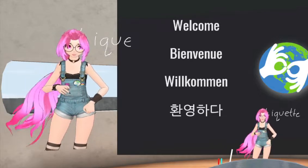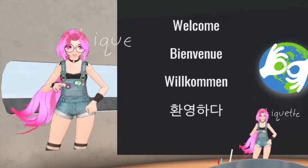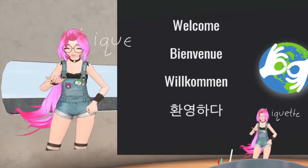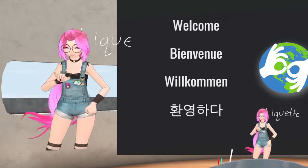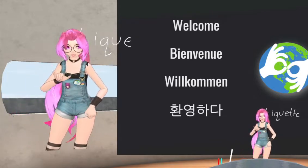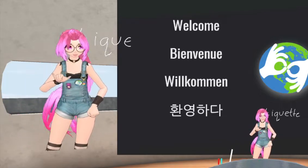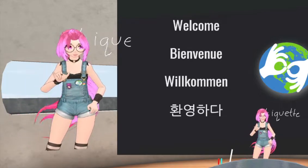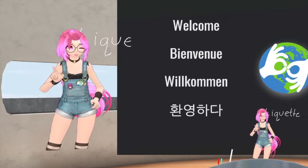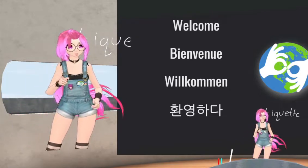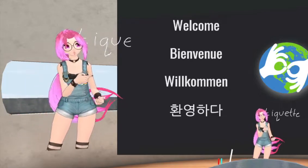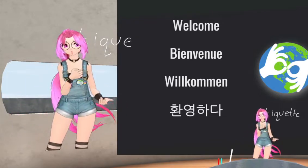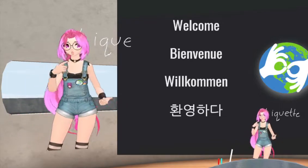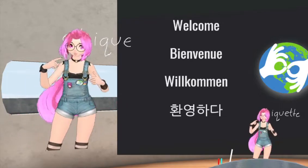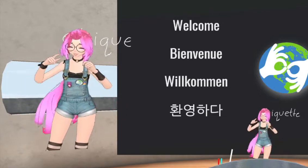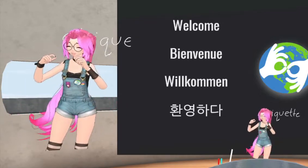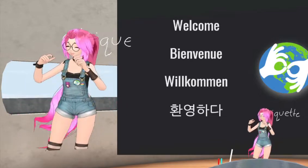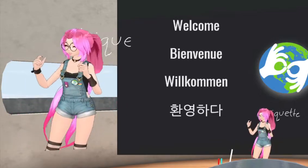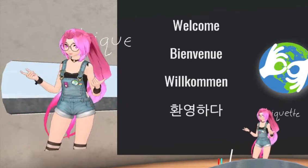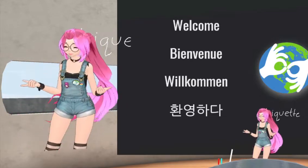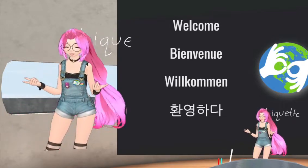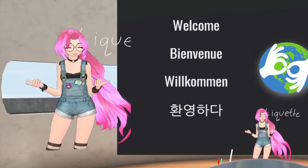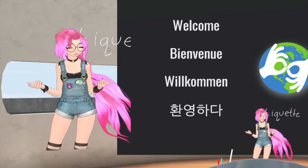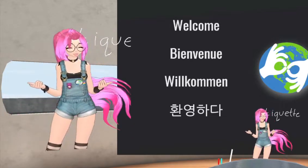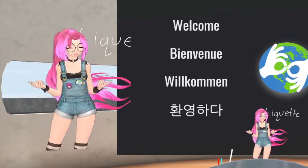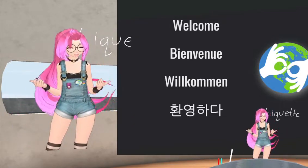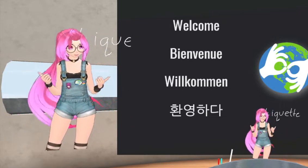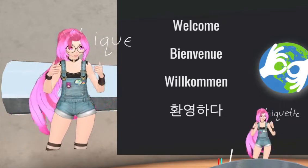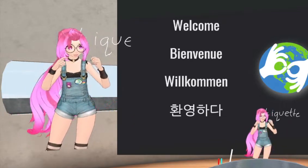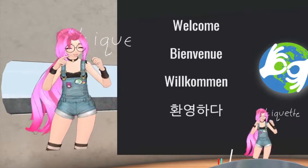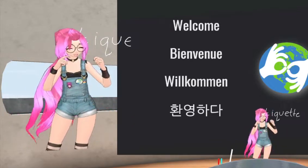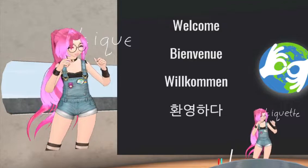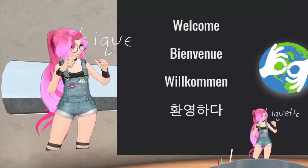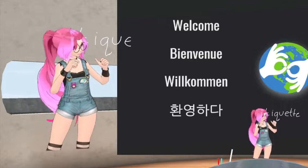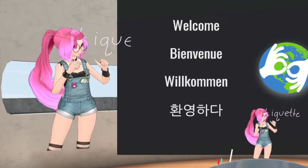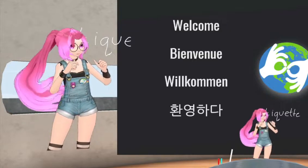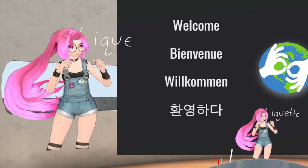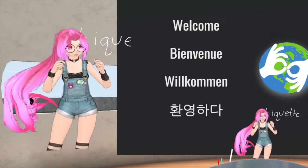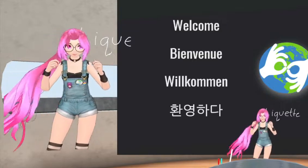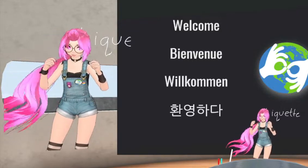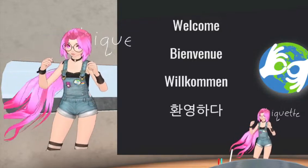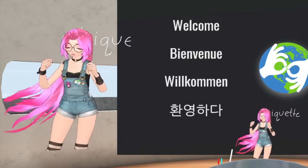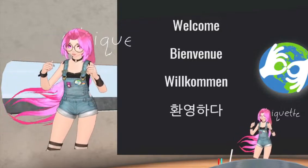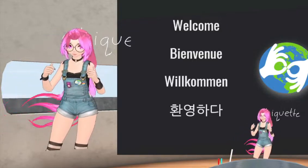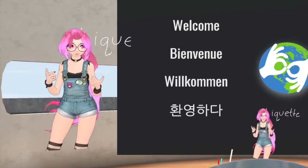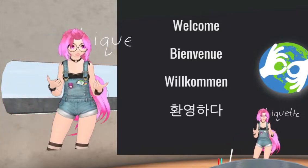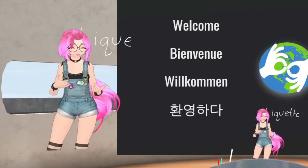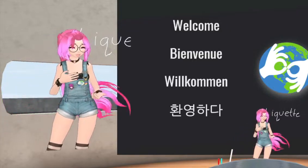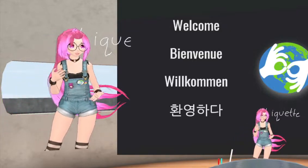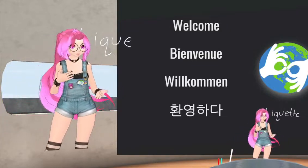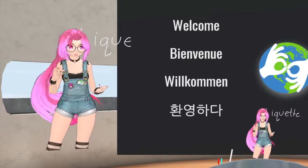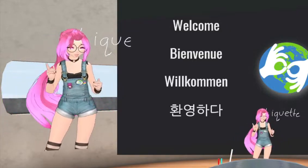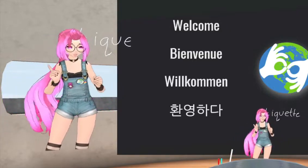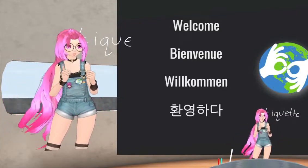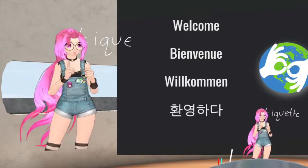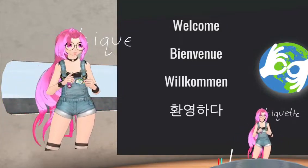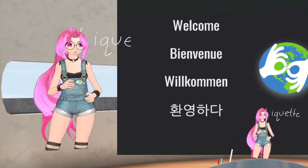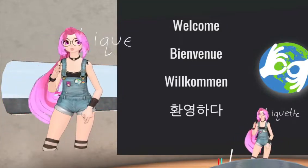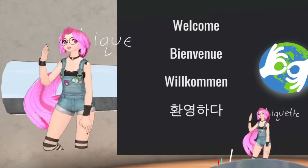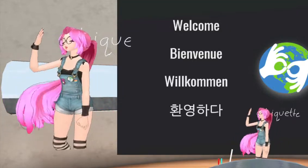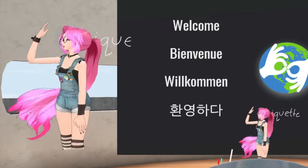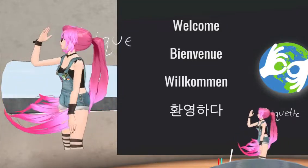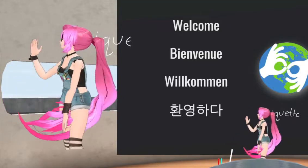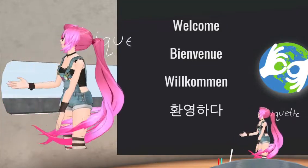kind of has to go with that is if you see two people having a conversation and they're facing each other like this and they're talking,